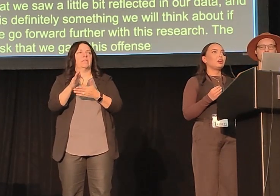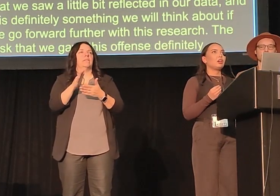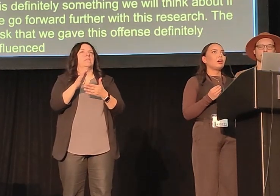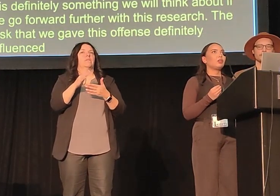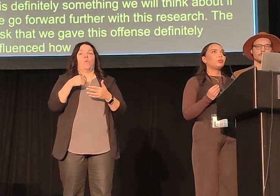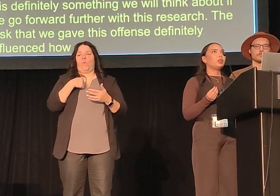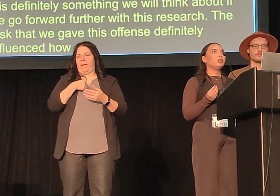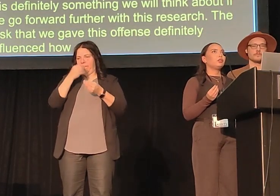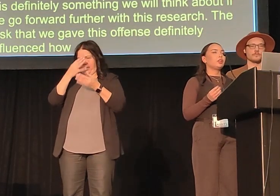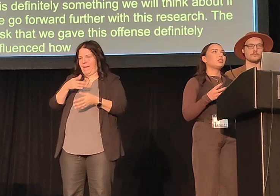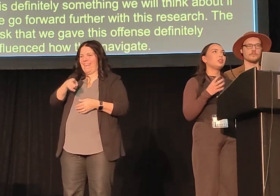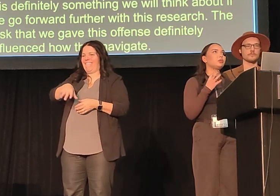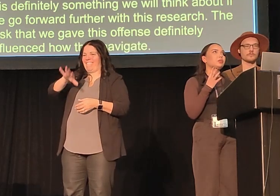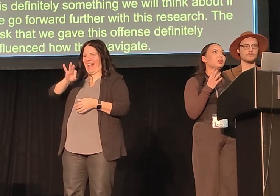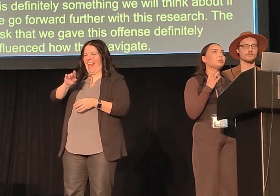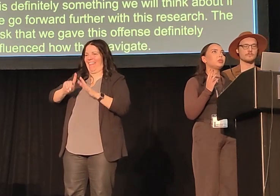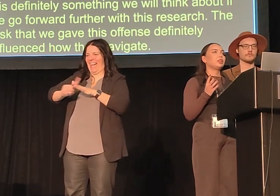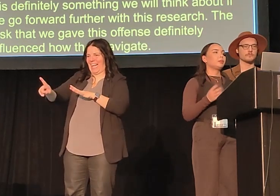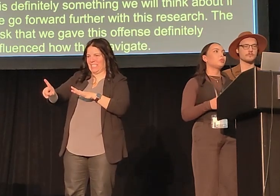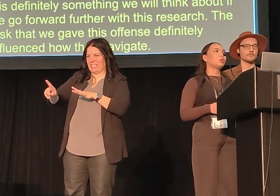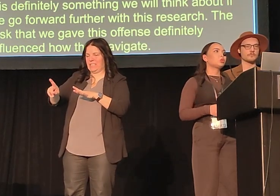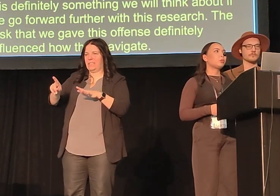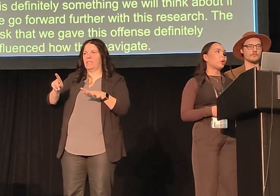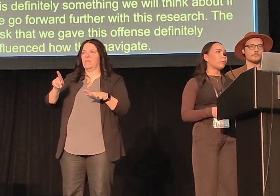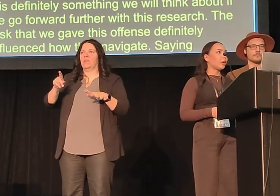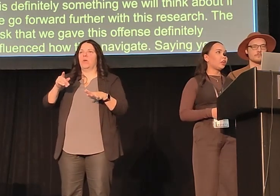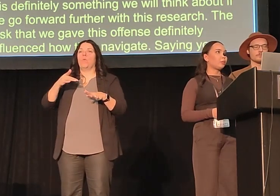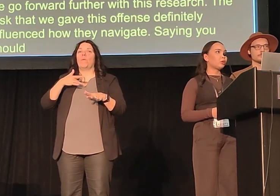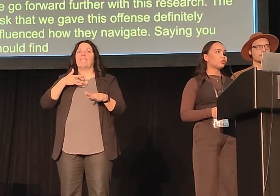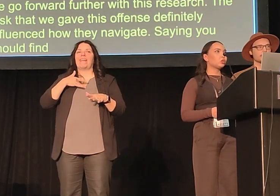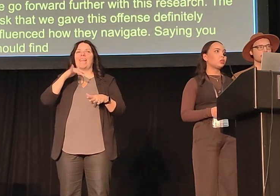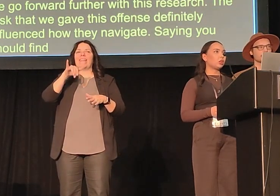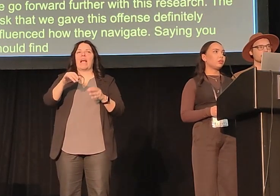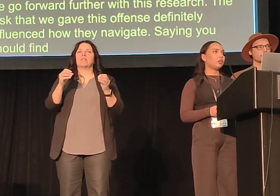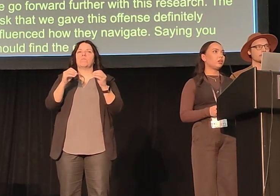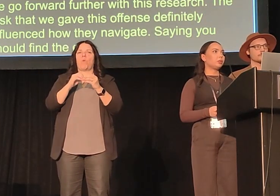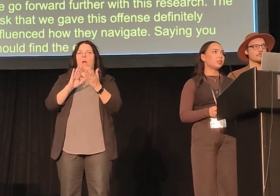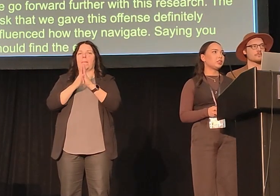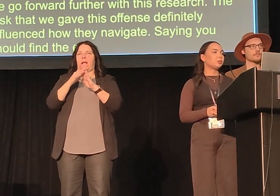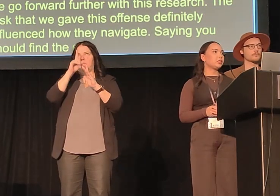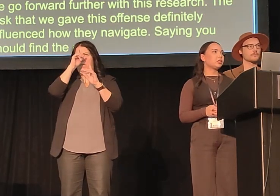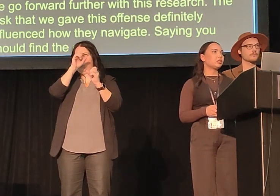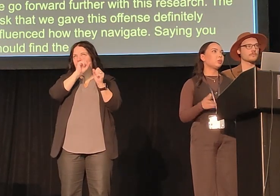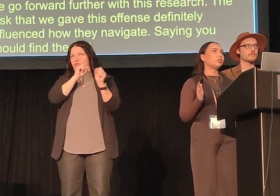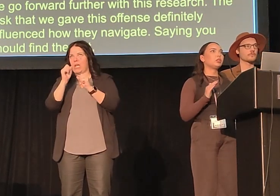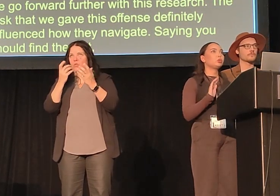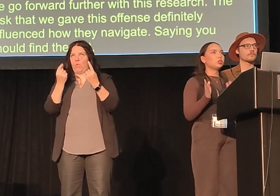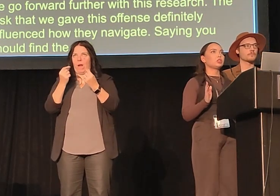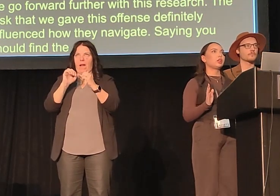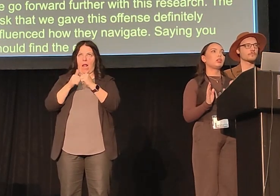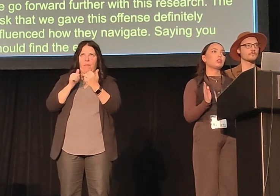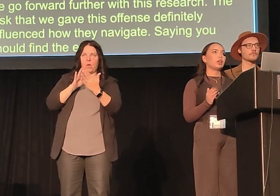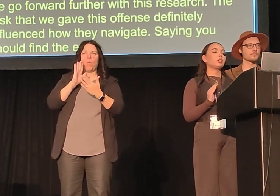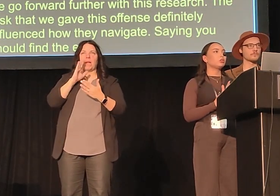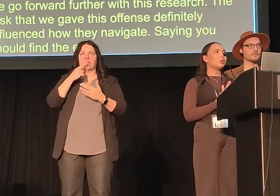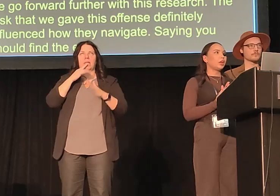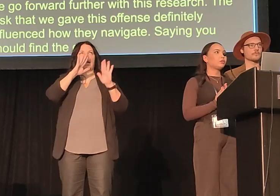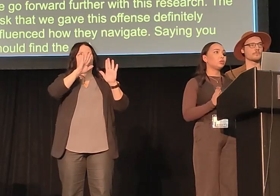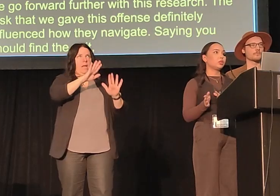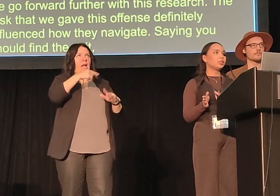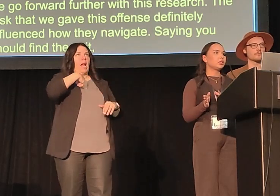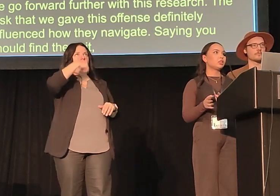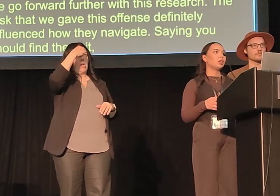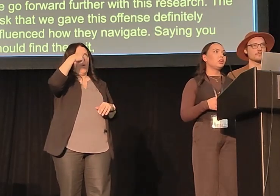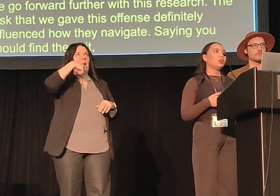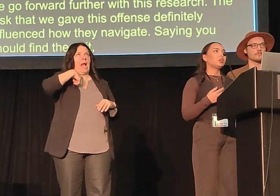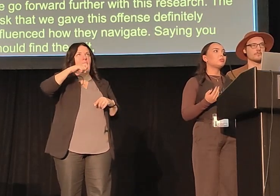exit, we felt it led more to a pragmatic approach to a lot of the participants, where they would just like, okay, I know I